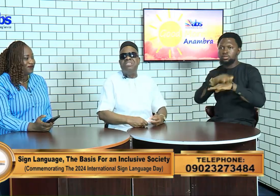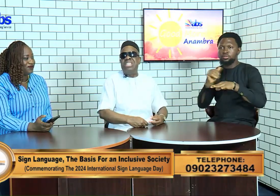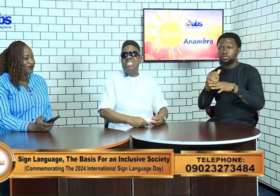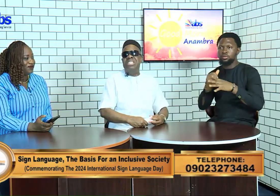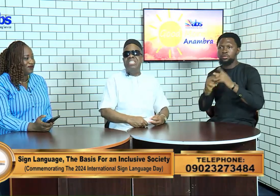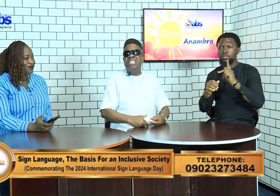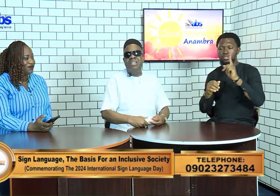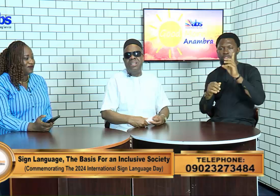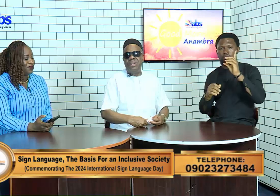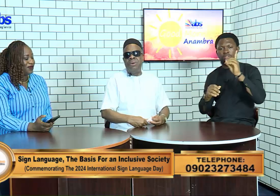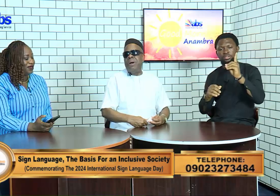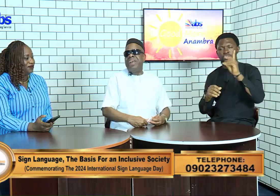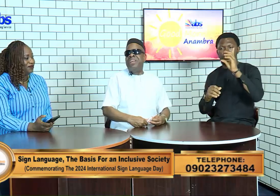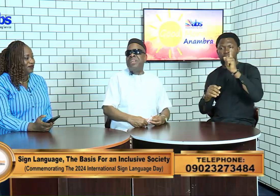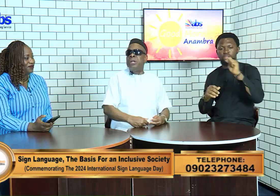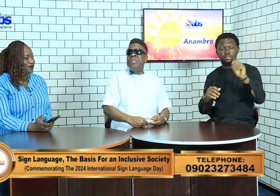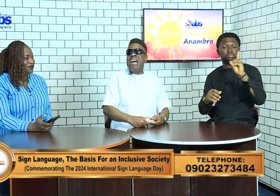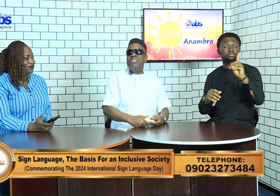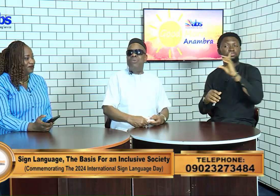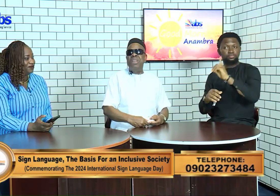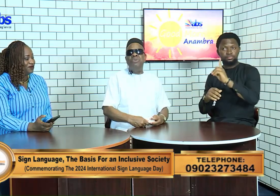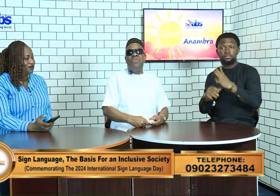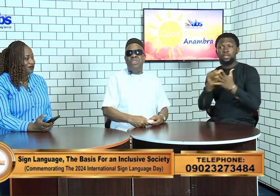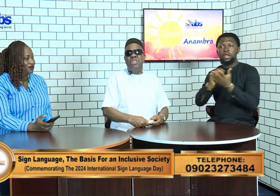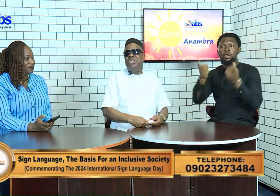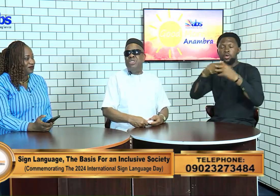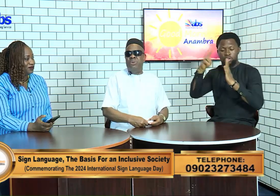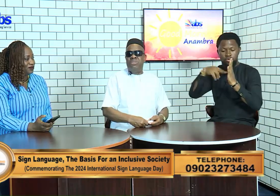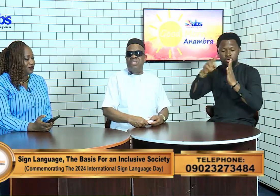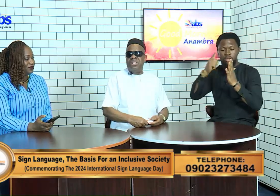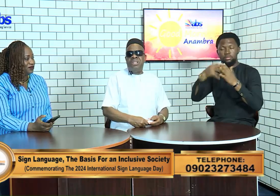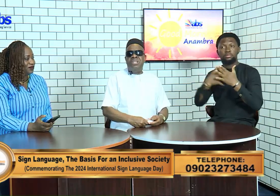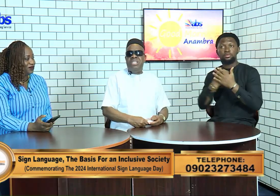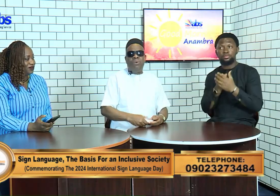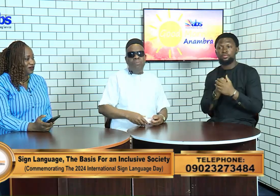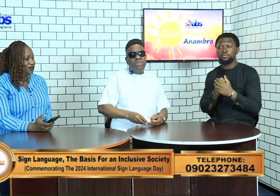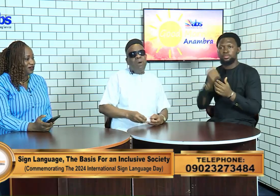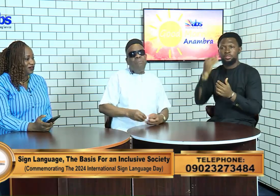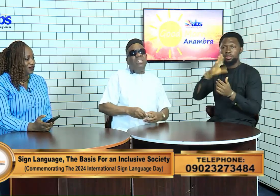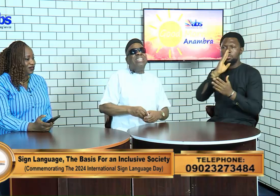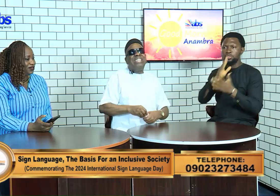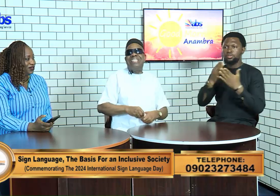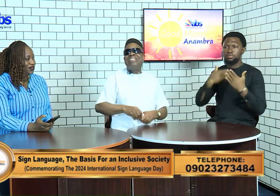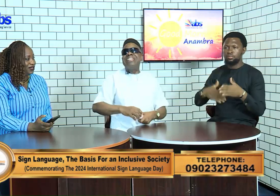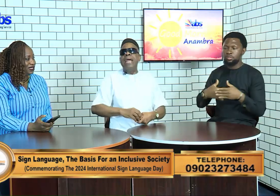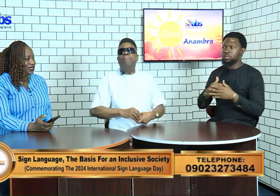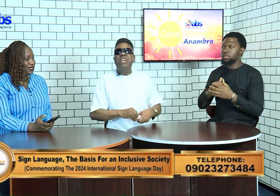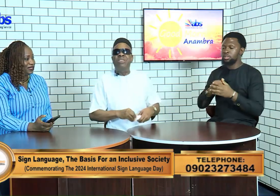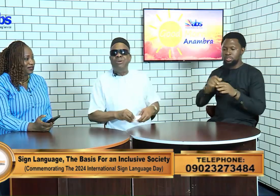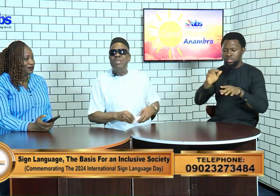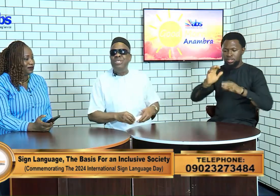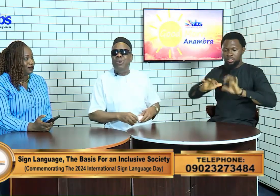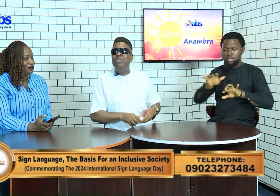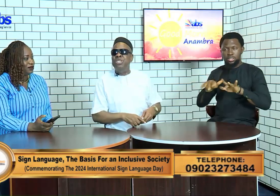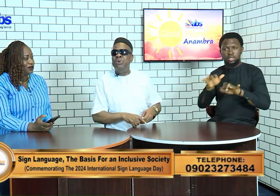called TDD. Okay. That when you are reading the news, there will be somebody